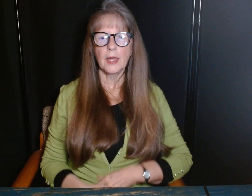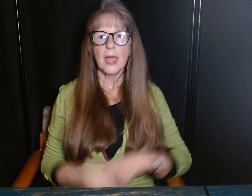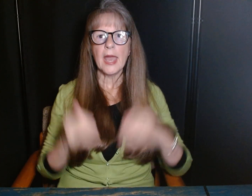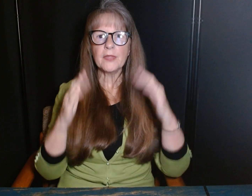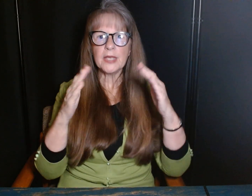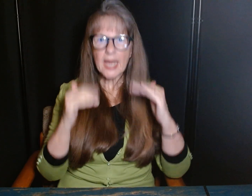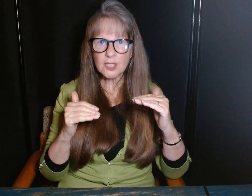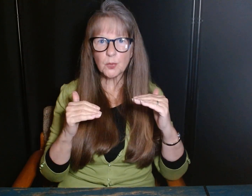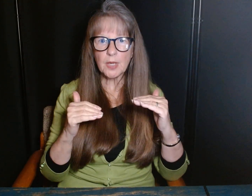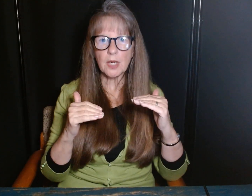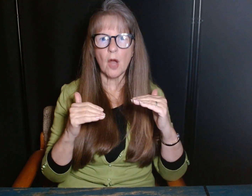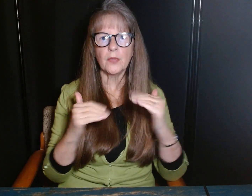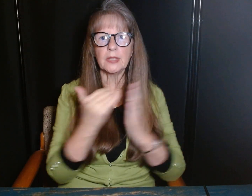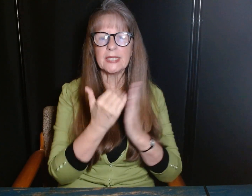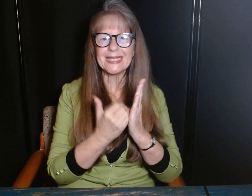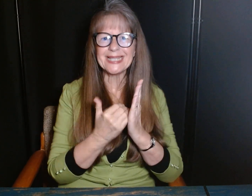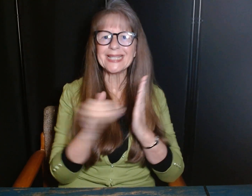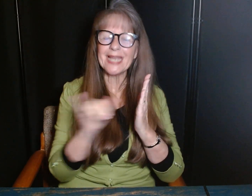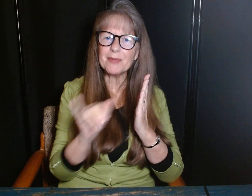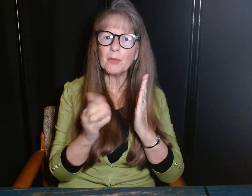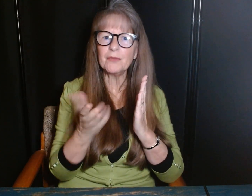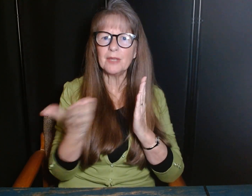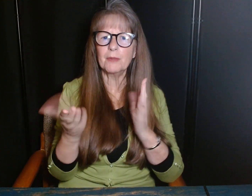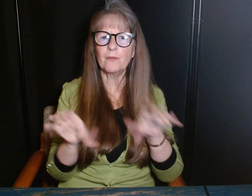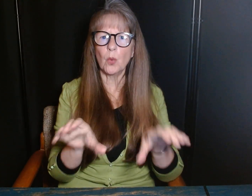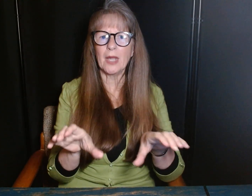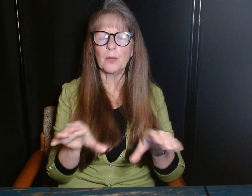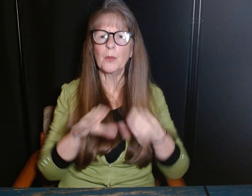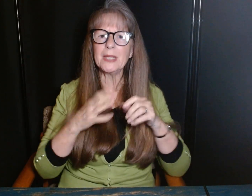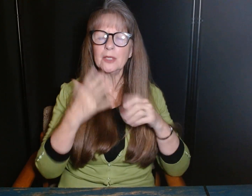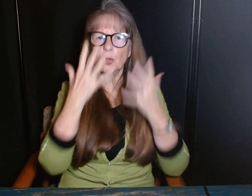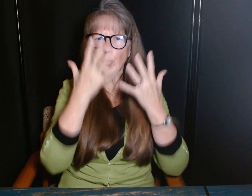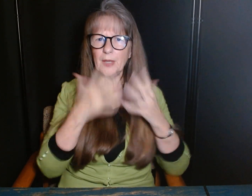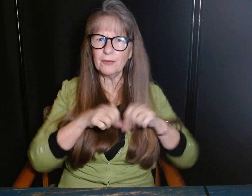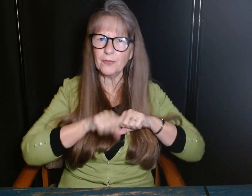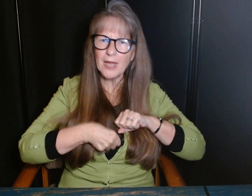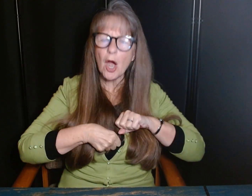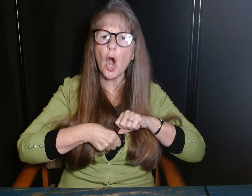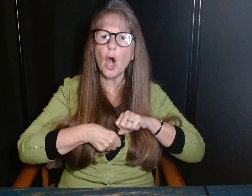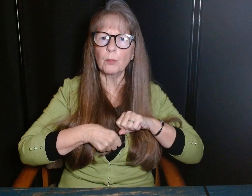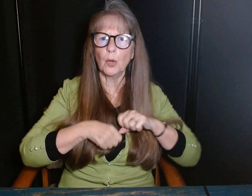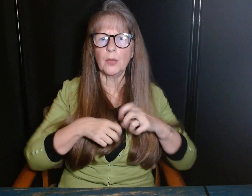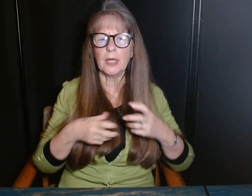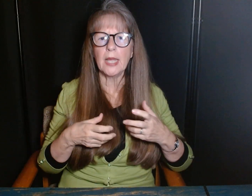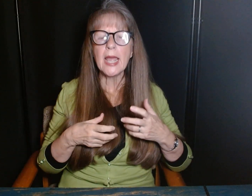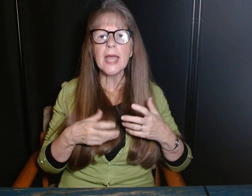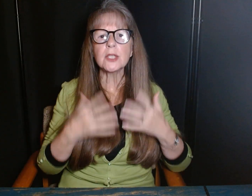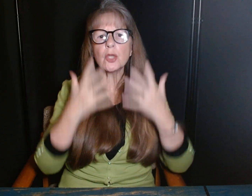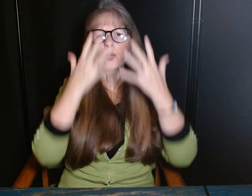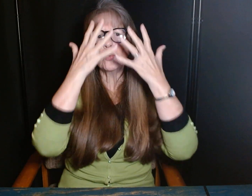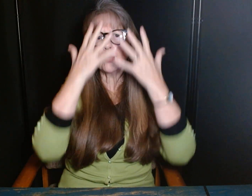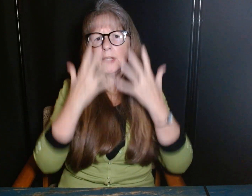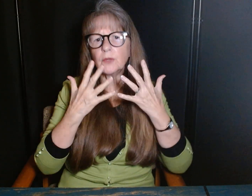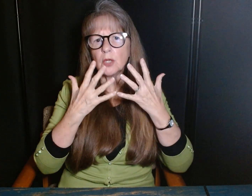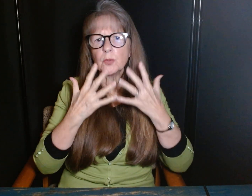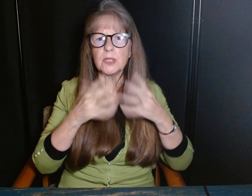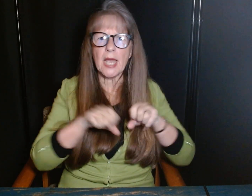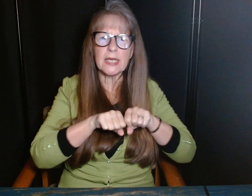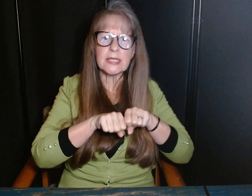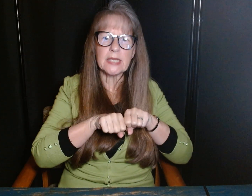And the next one on the list is the same that we did before, like when we did grief, heartbroken. And so grief goes with sadness, and then it's